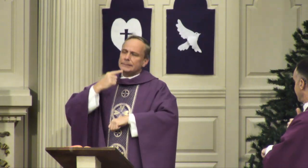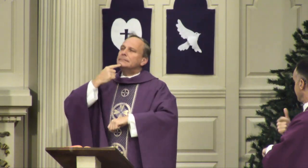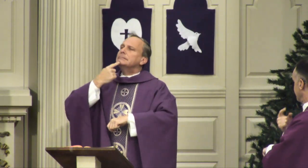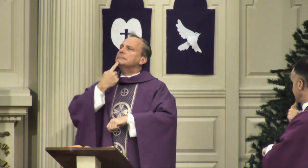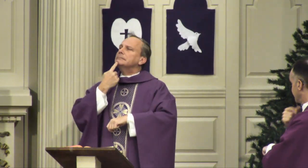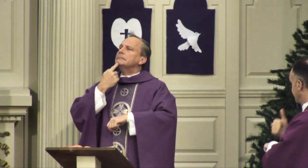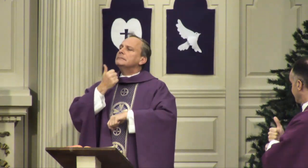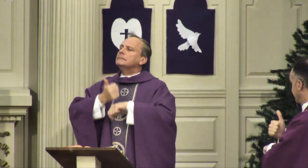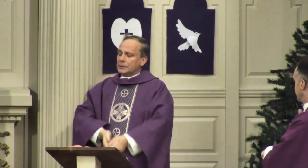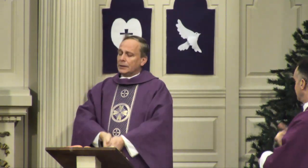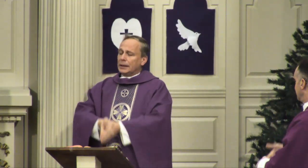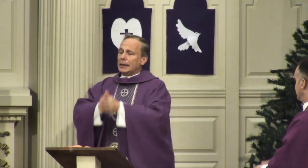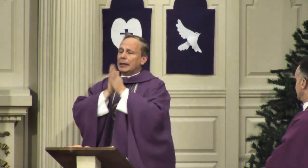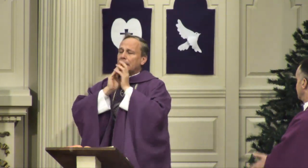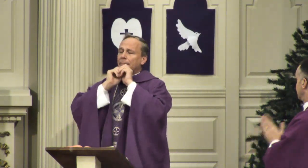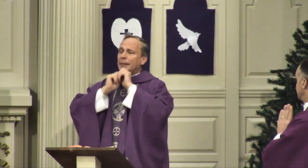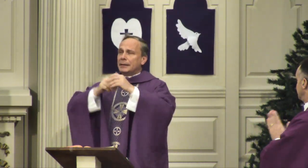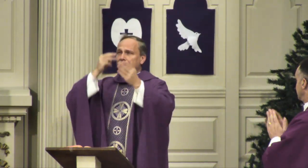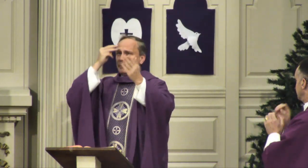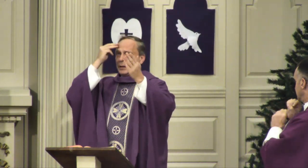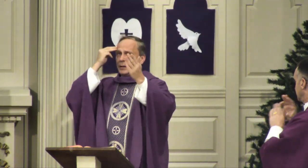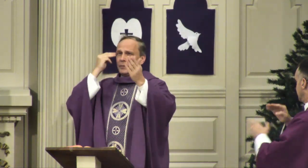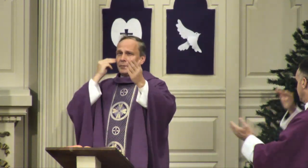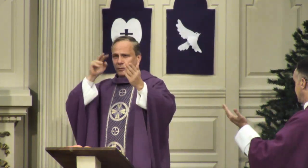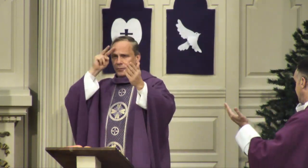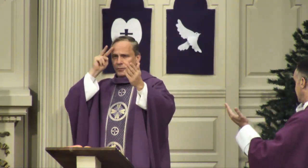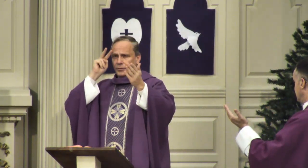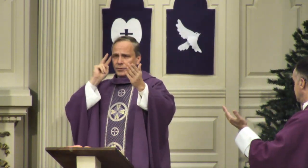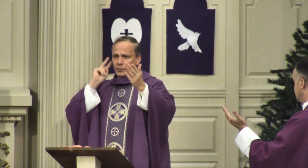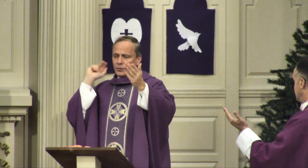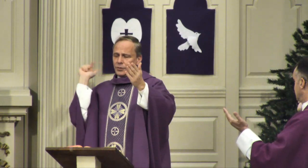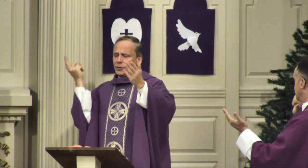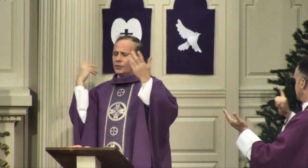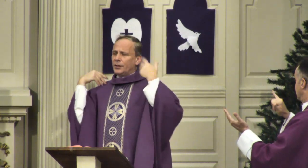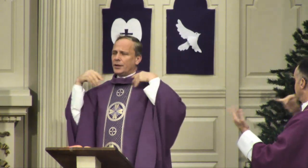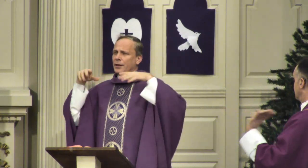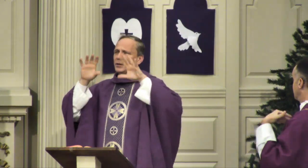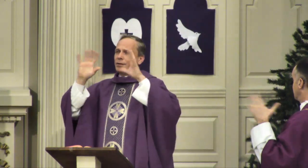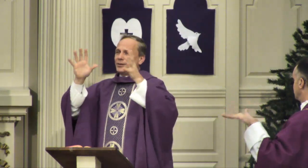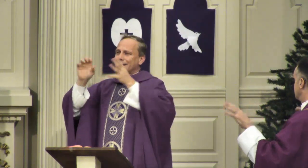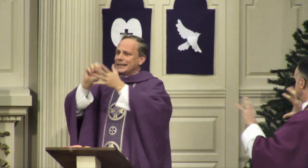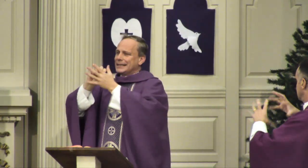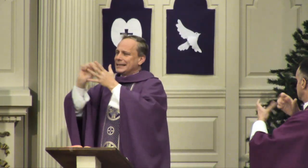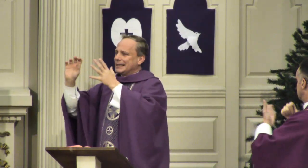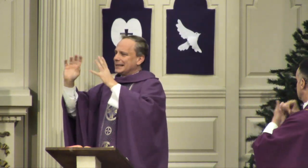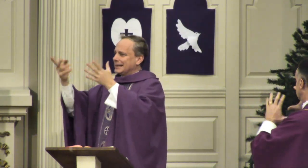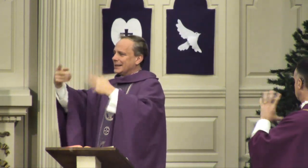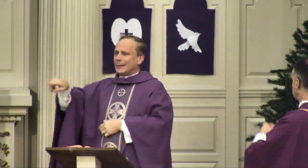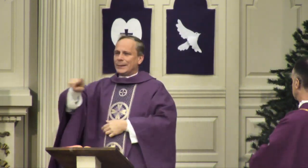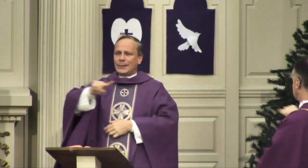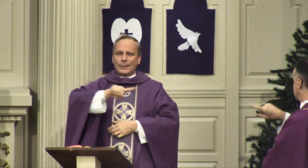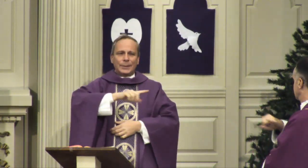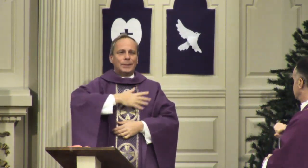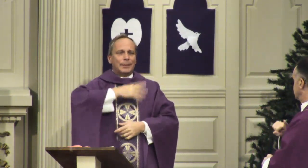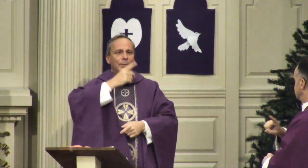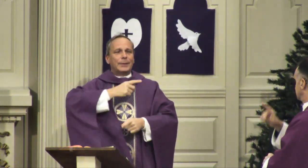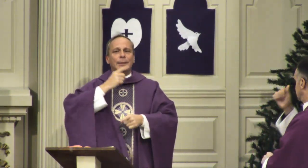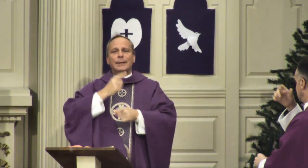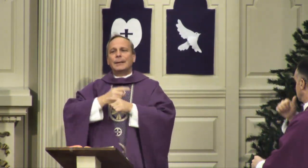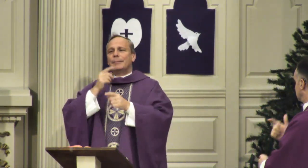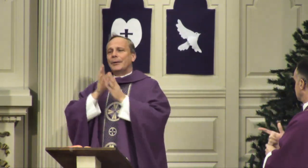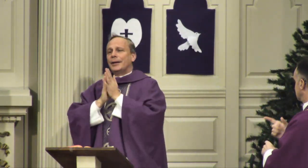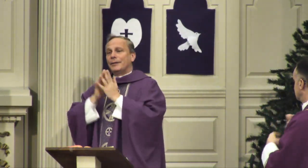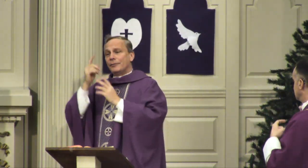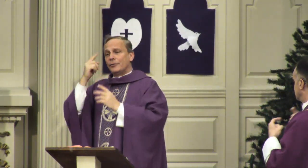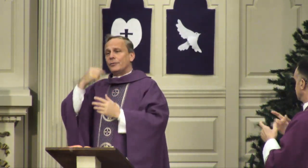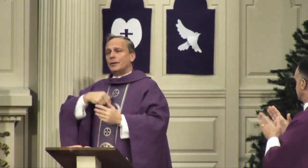through my fault, through my most grievous fault. Therefore, I ask Blessed Mary, Ever Virgin, all the angels and saints, and you, my